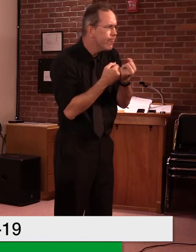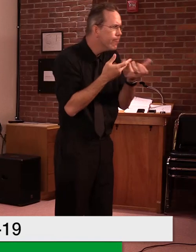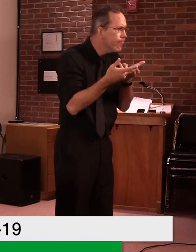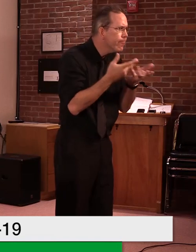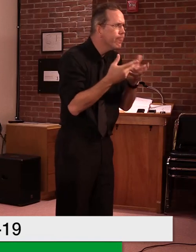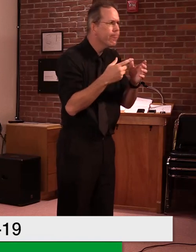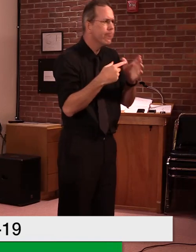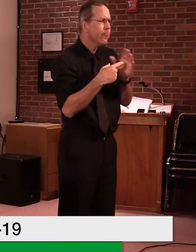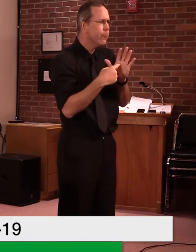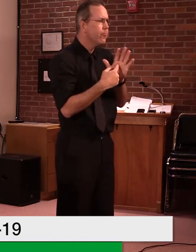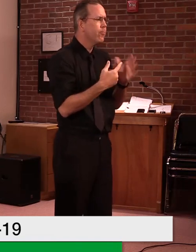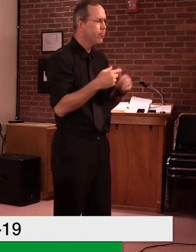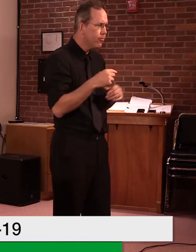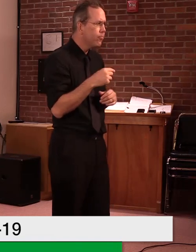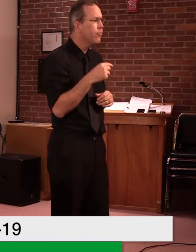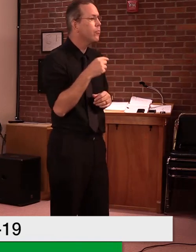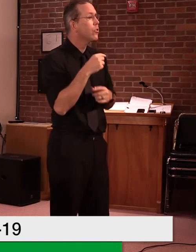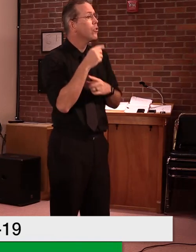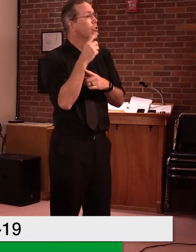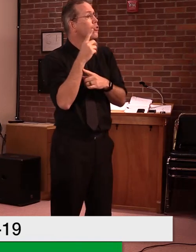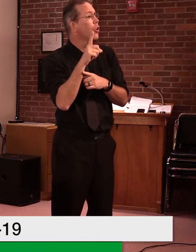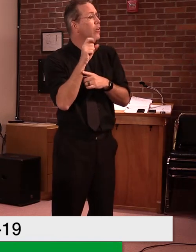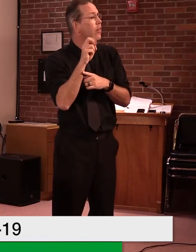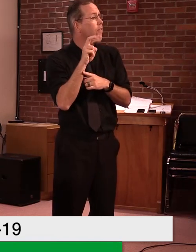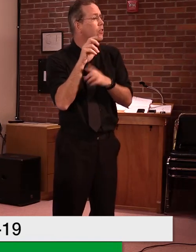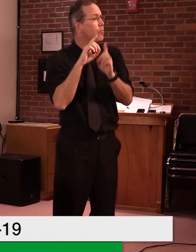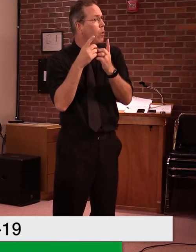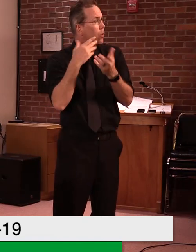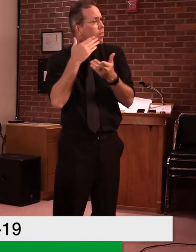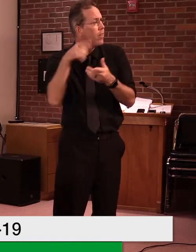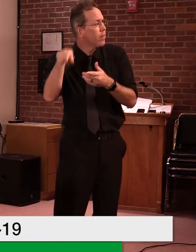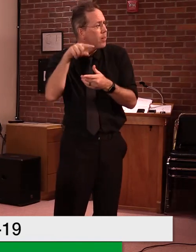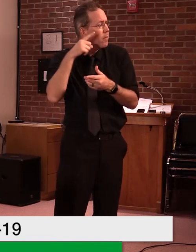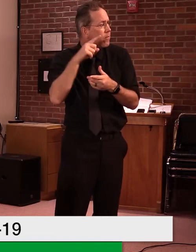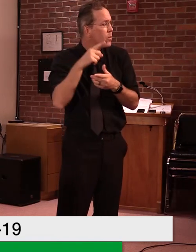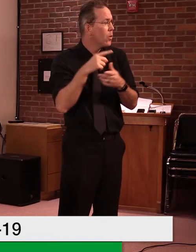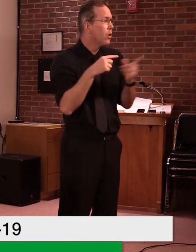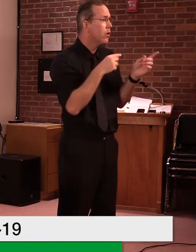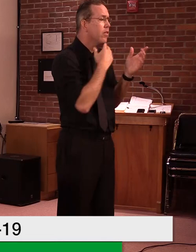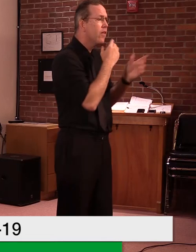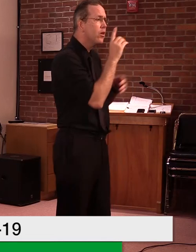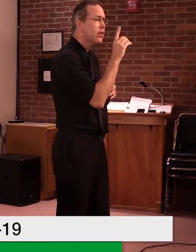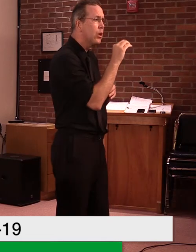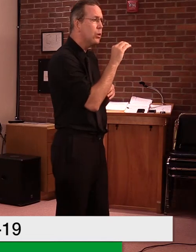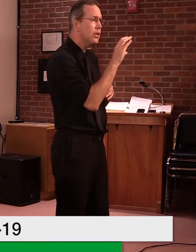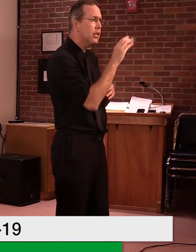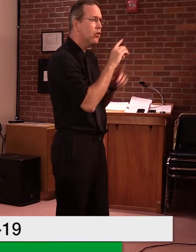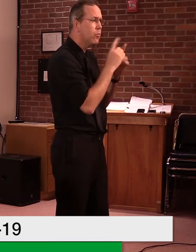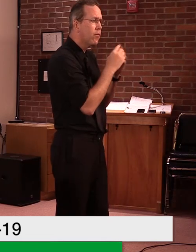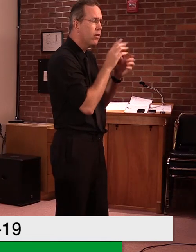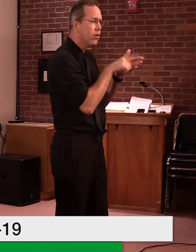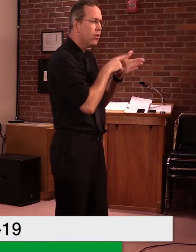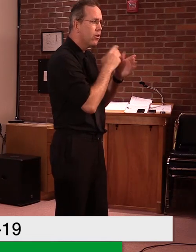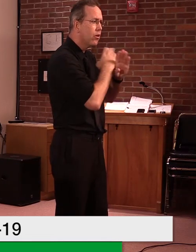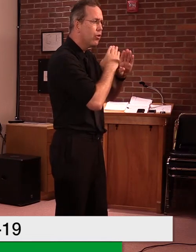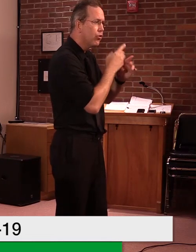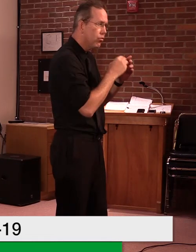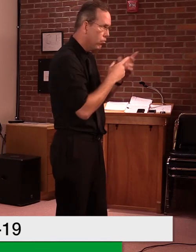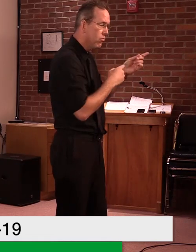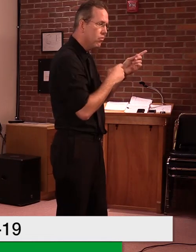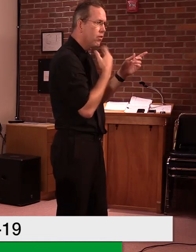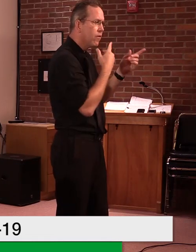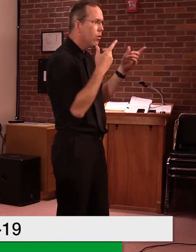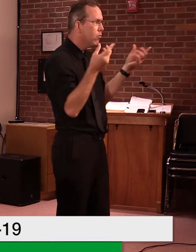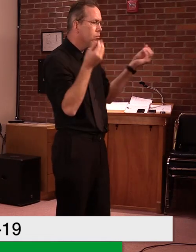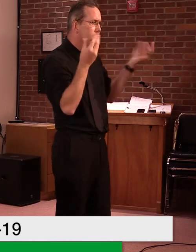Department and also the Department of Corrections in terms of their response to the coronavirus during the pandemic, and they really